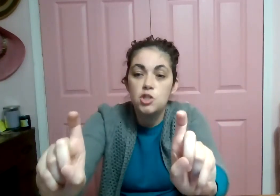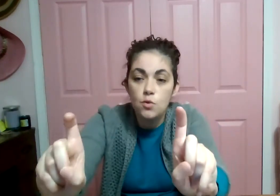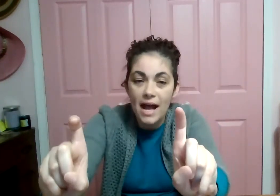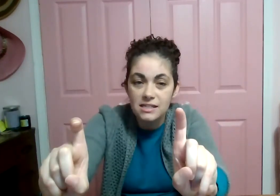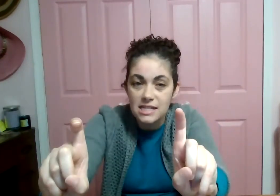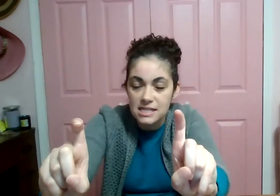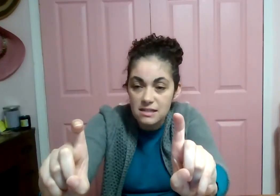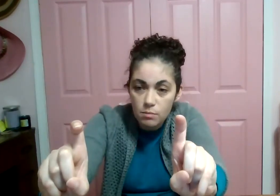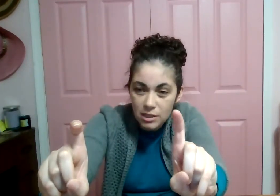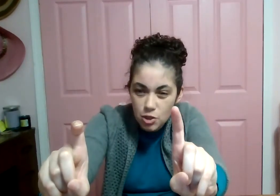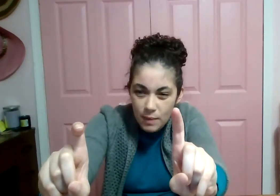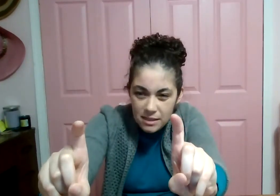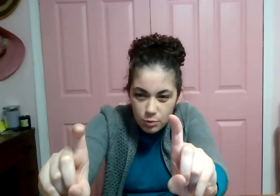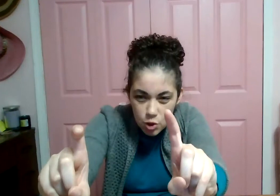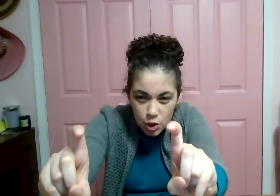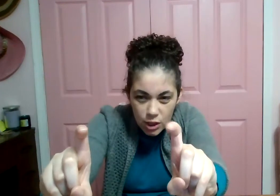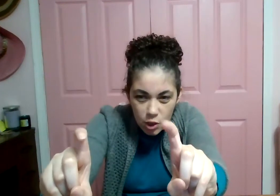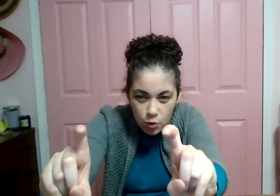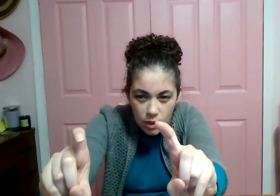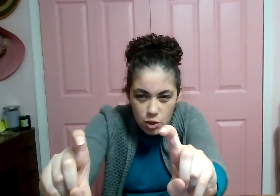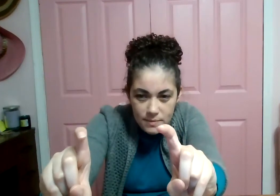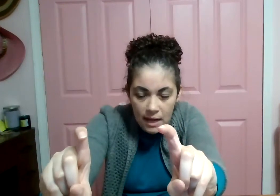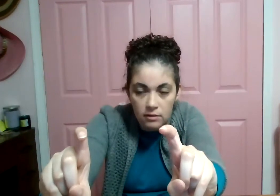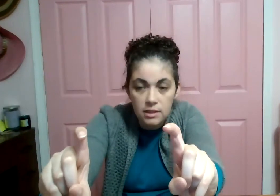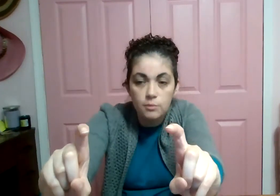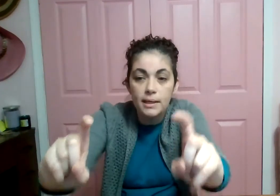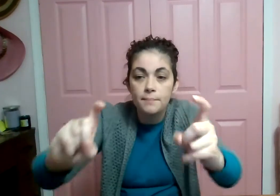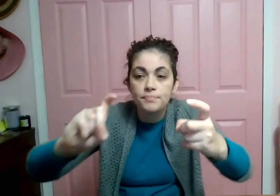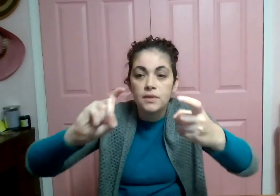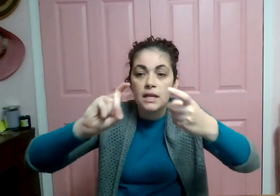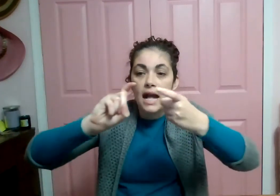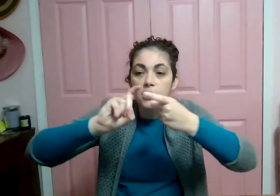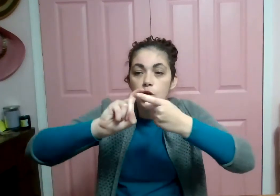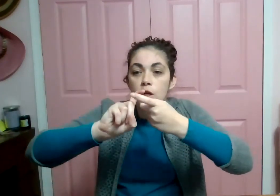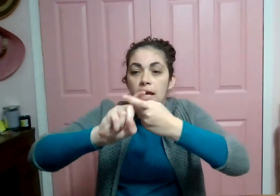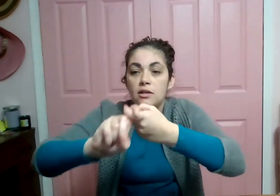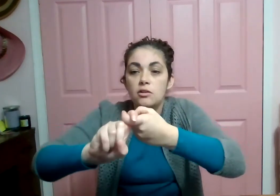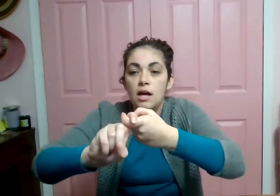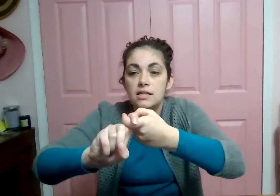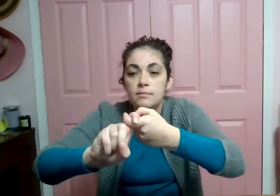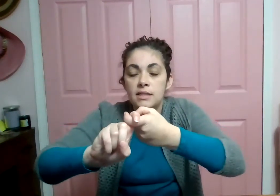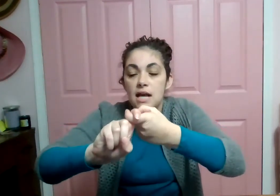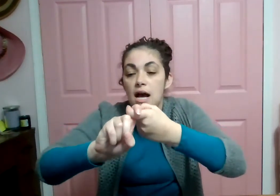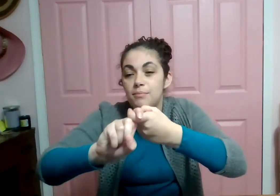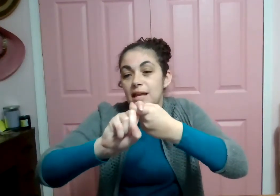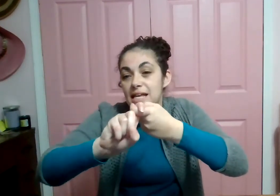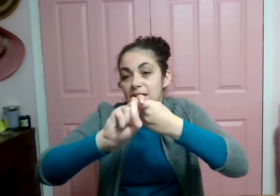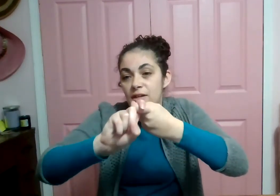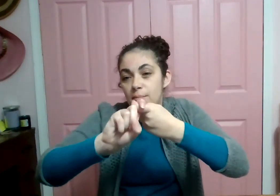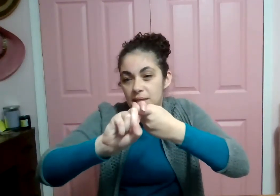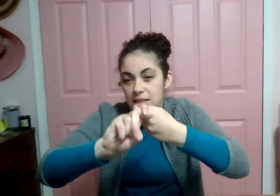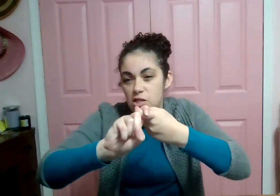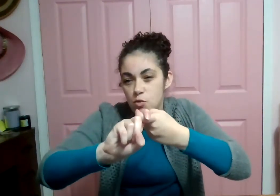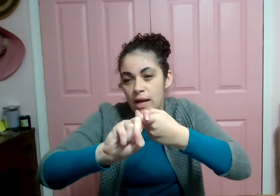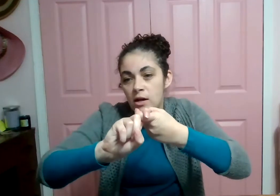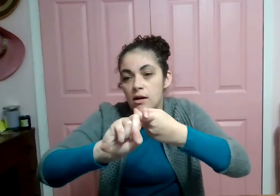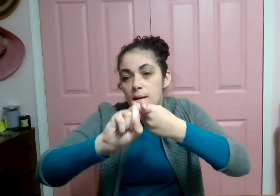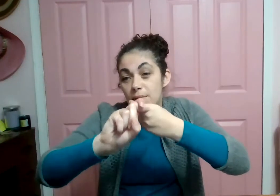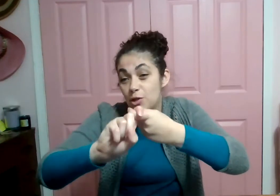into X's as much as possible. So you're going to crunch them down a little bit and you're going to interlock them on top, like giving a pinky swear, but you're